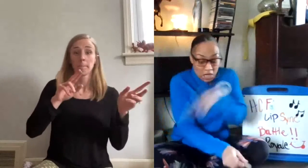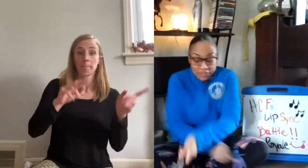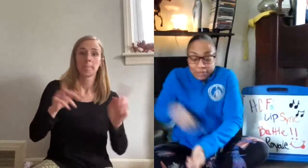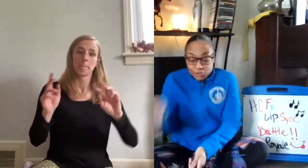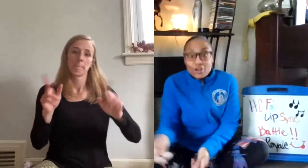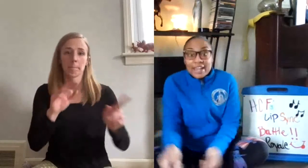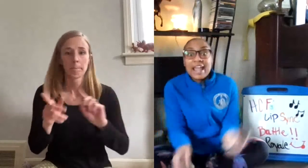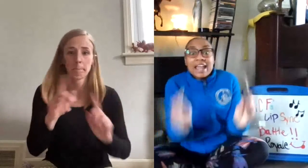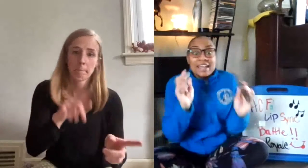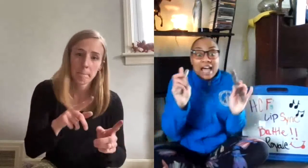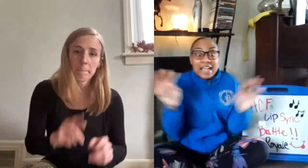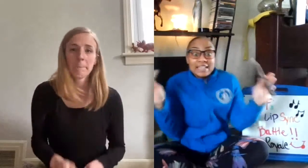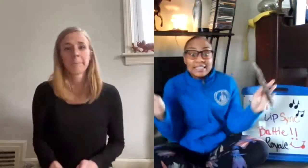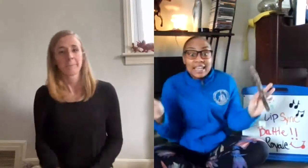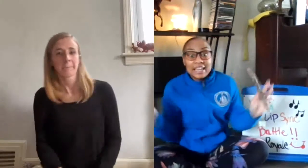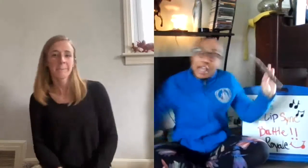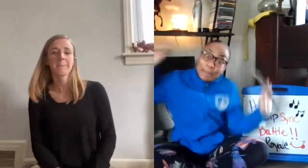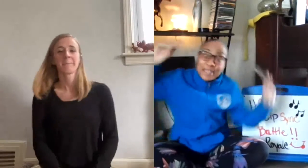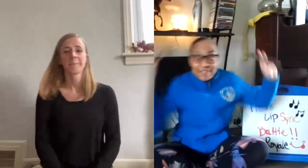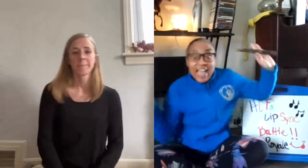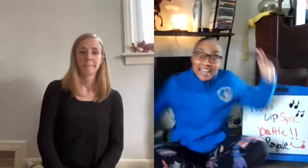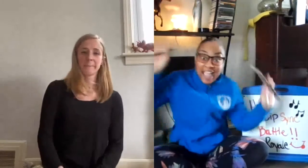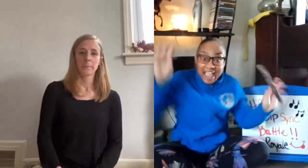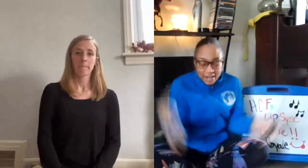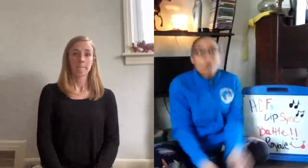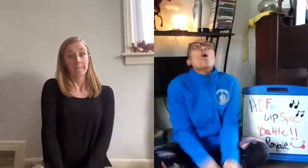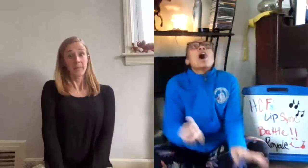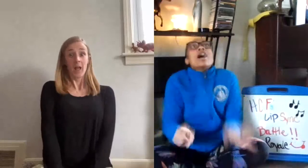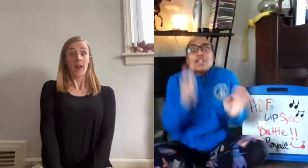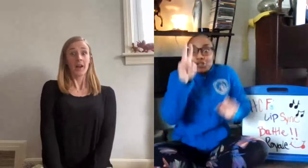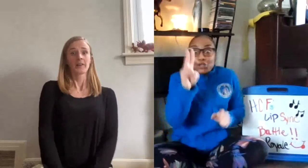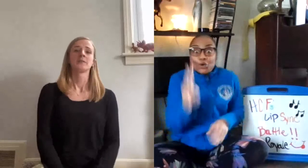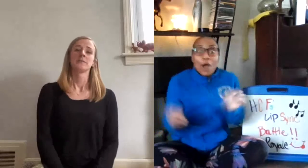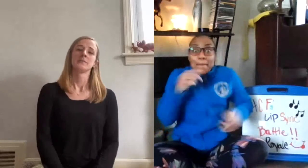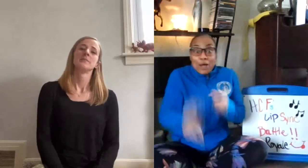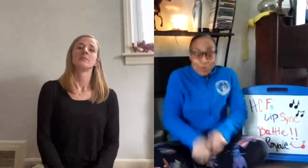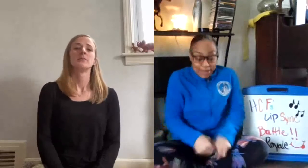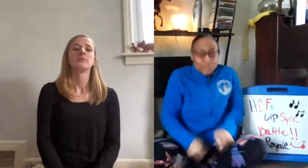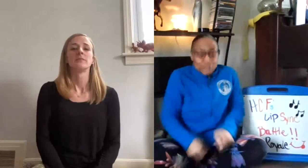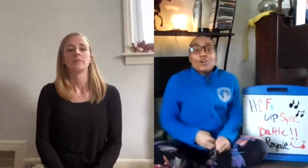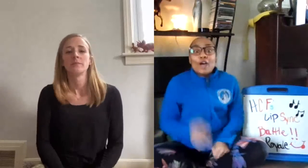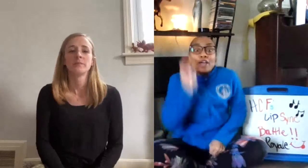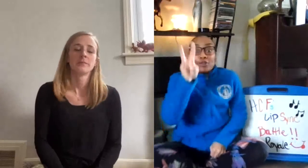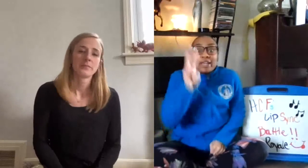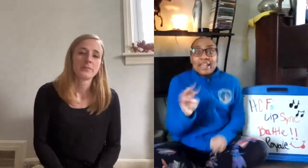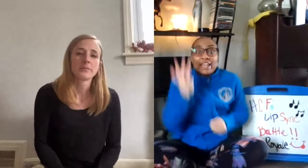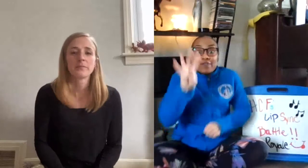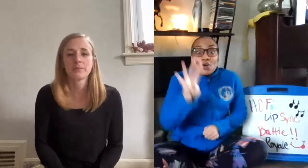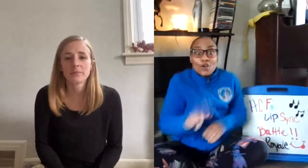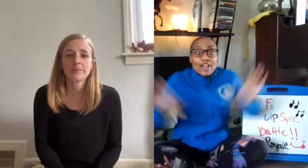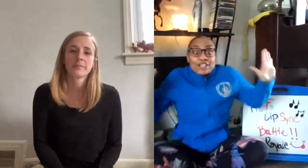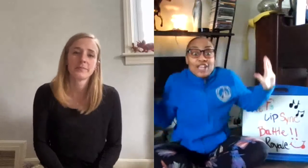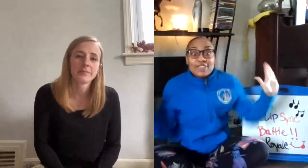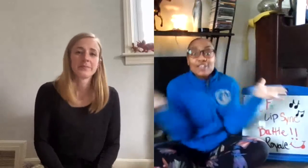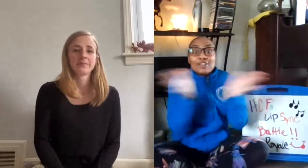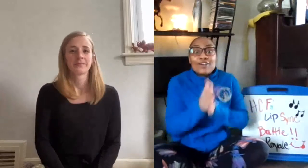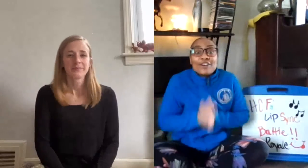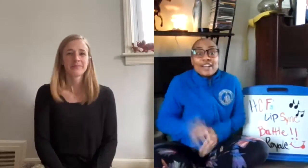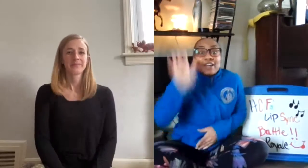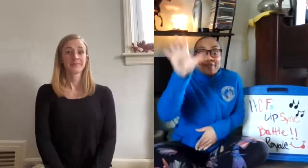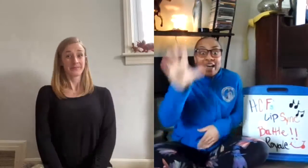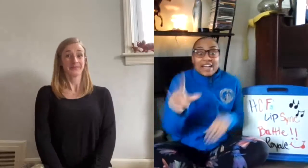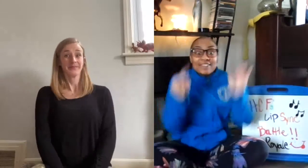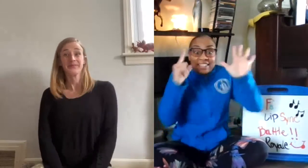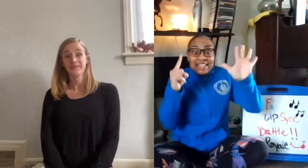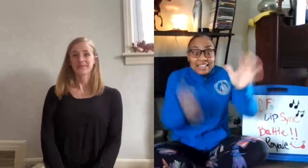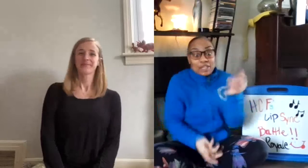7, 8, lay them straight. 9, 10, a big bad no. 1, 2, my shoe. 4, shut the